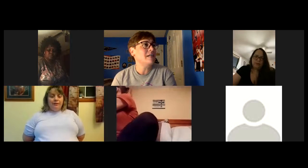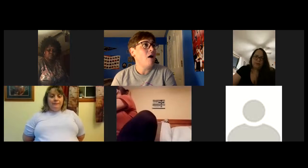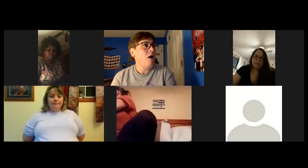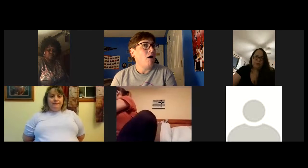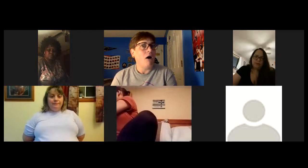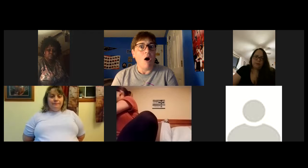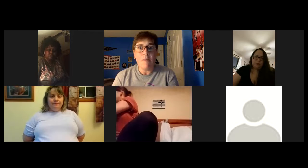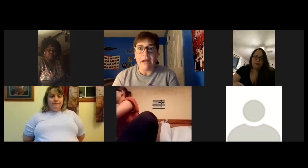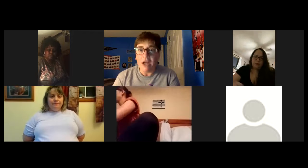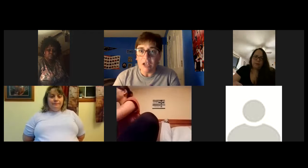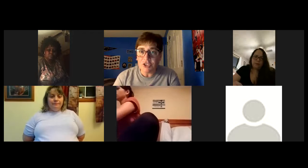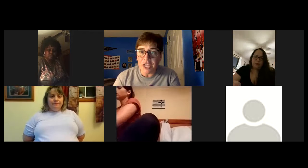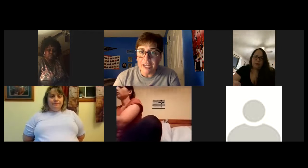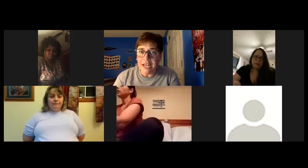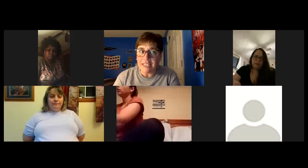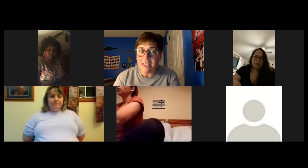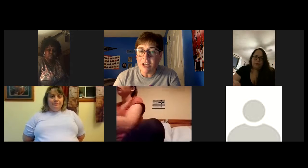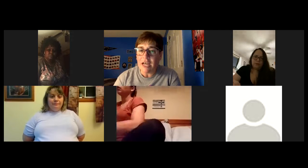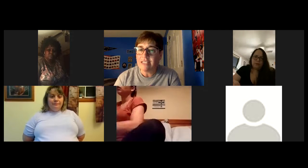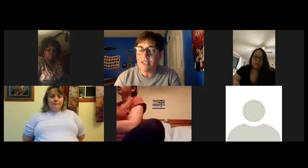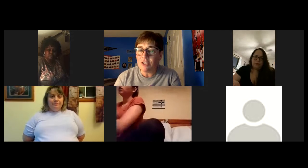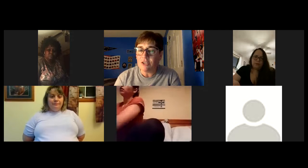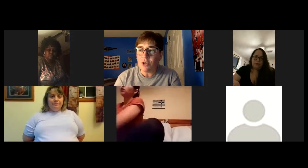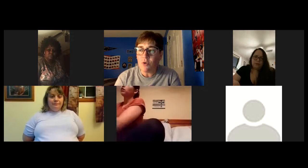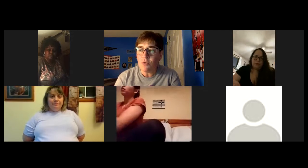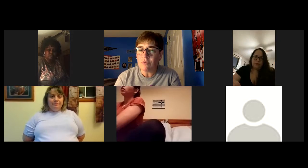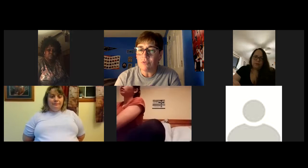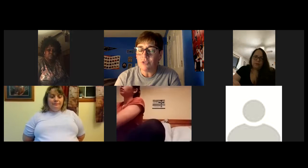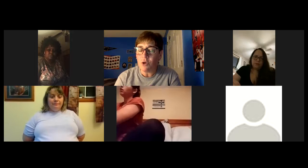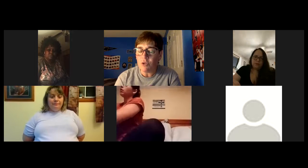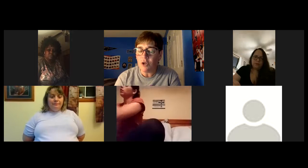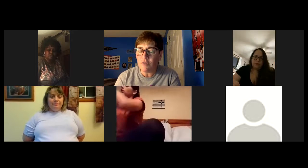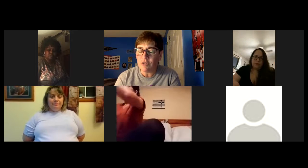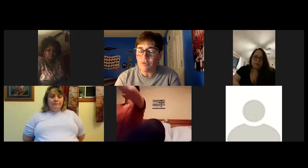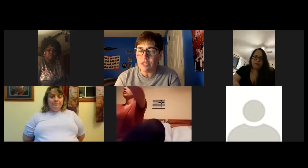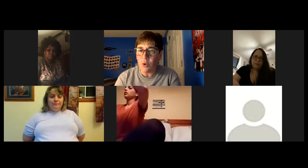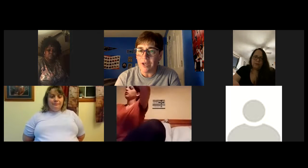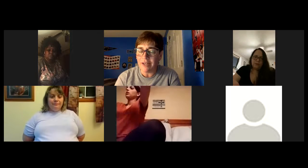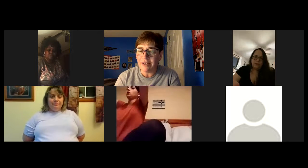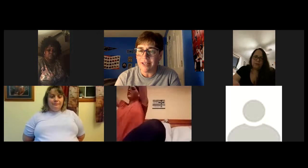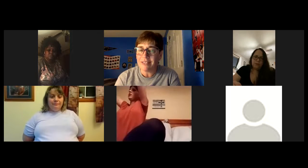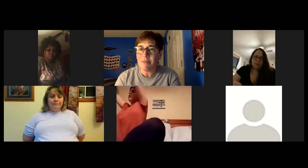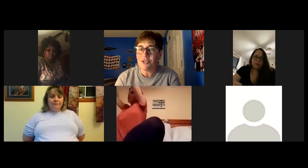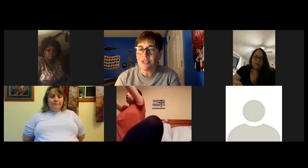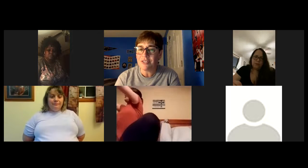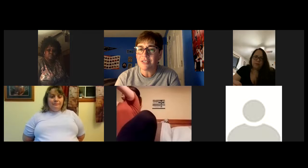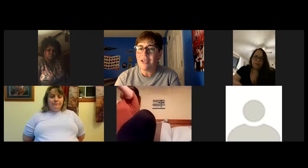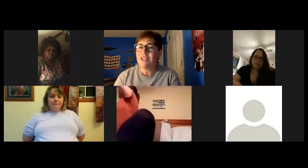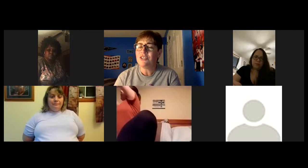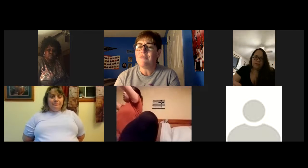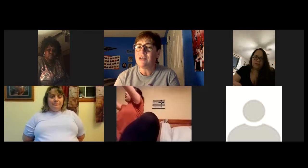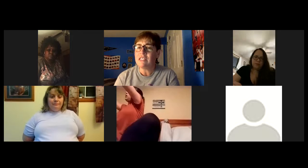and I said, oh my gosh, Jake. I said, look, don't look over there really quick. I said, but